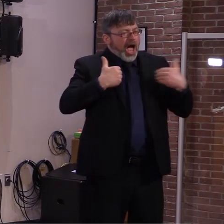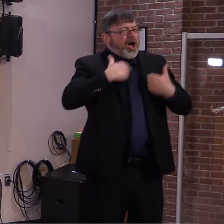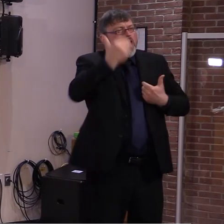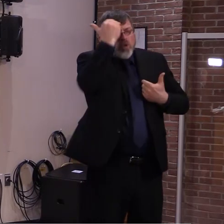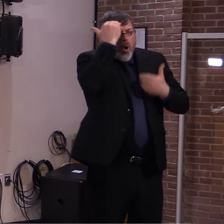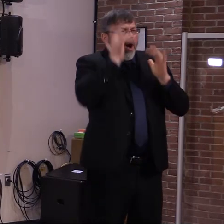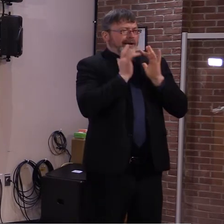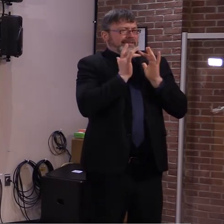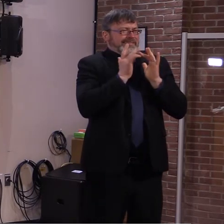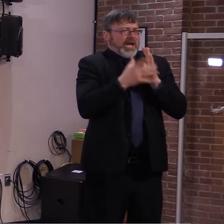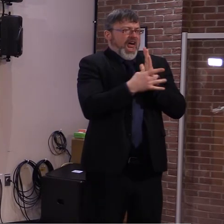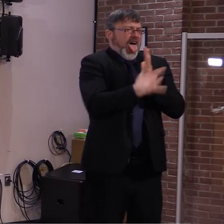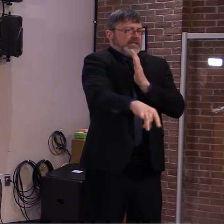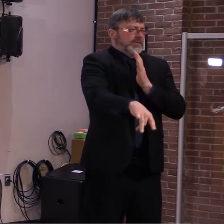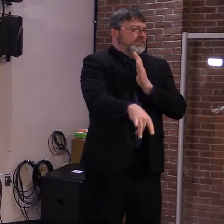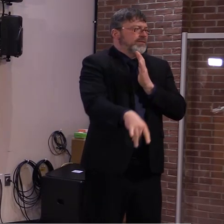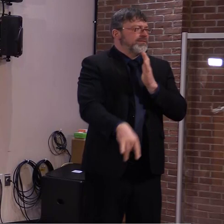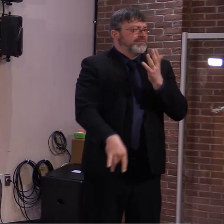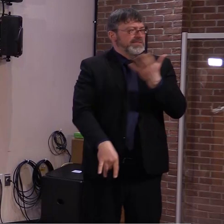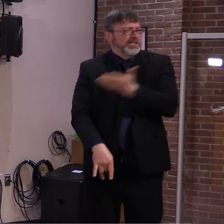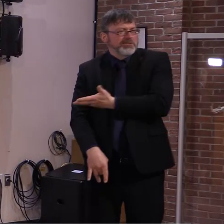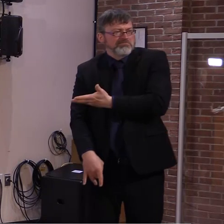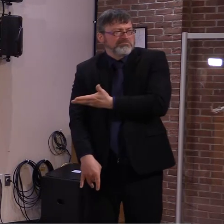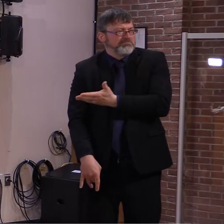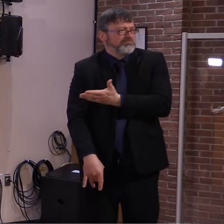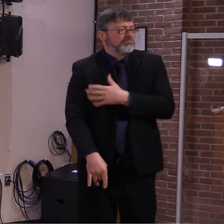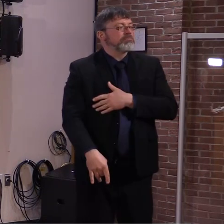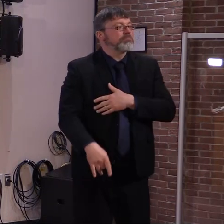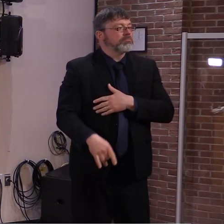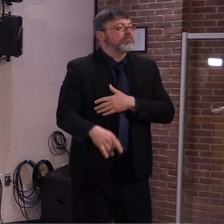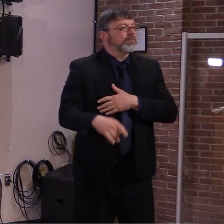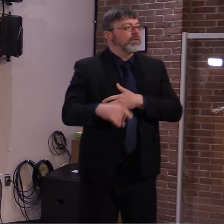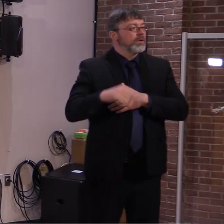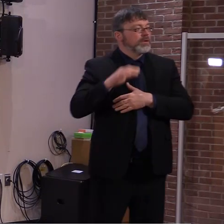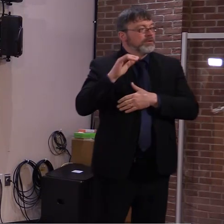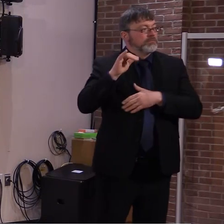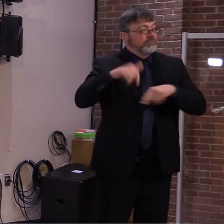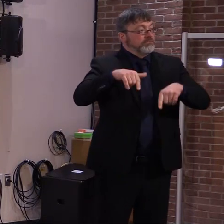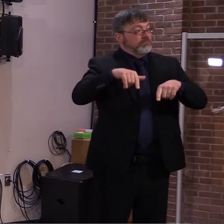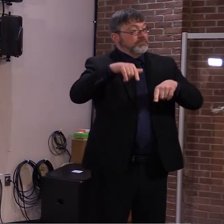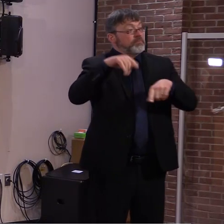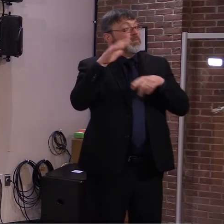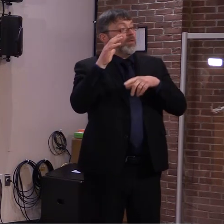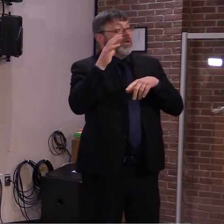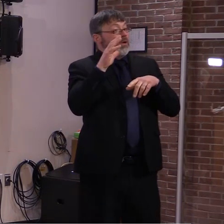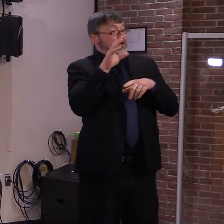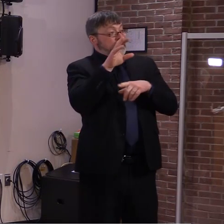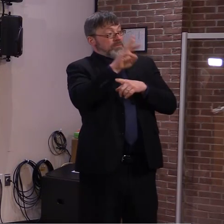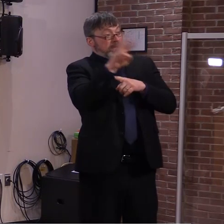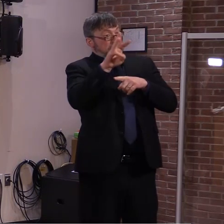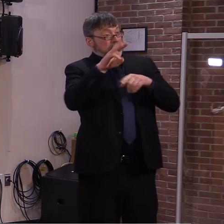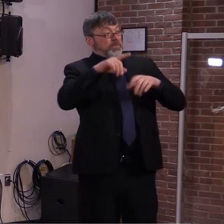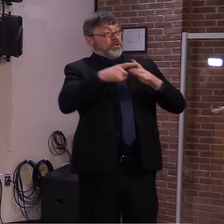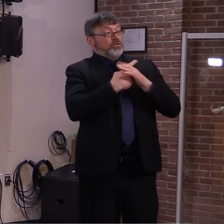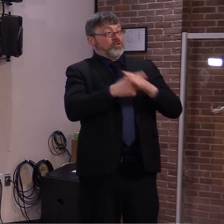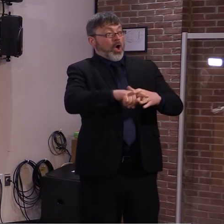the website, and the website can handle a lot. So we're fairly confident.